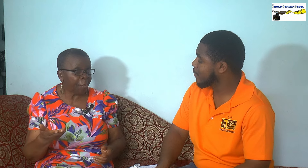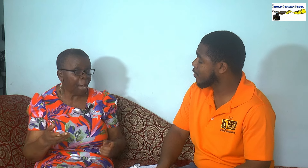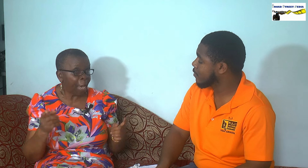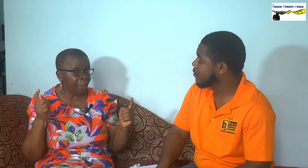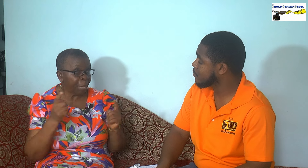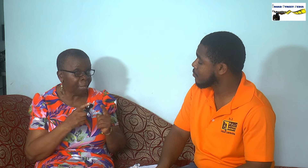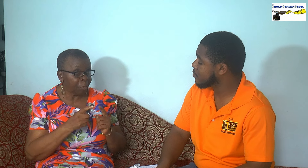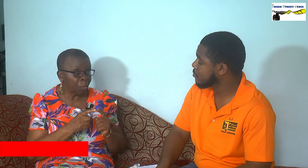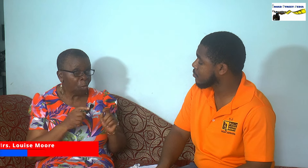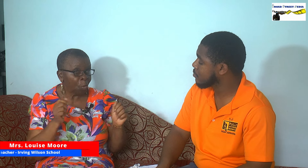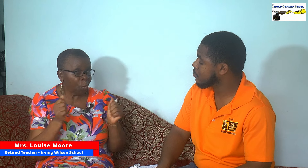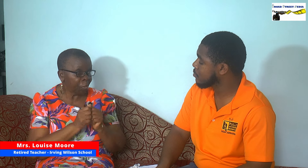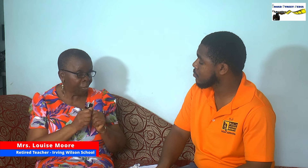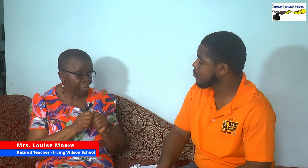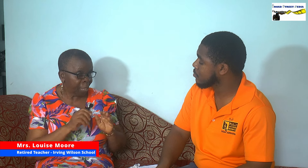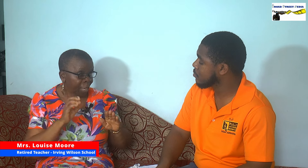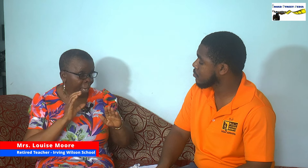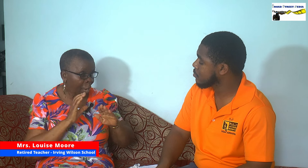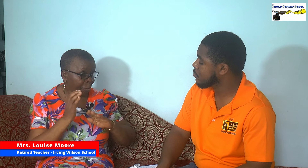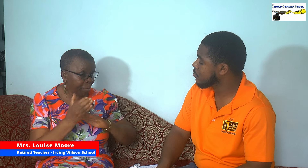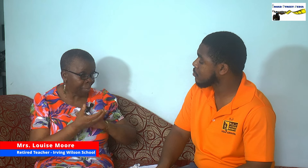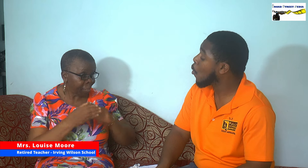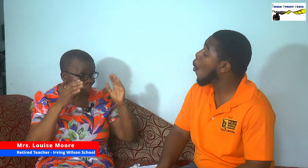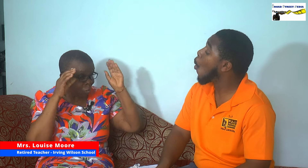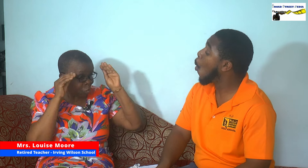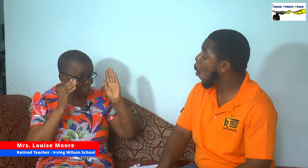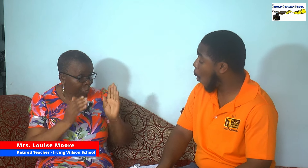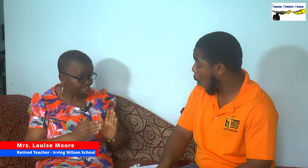There I met with Caribbean teachers